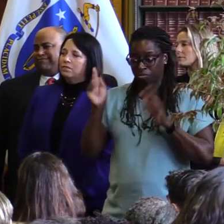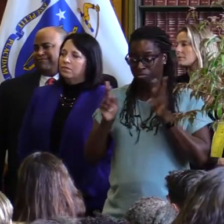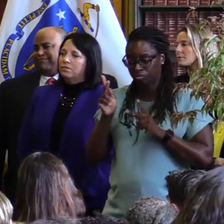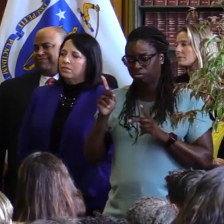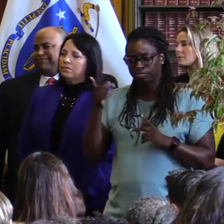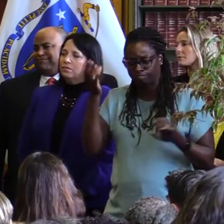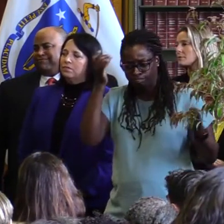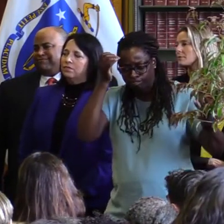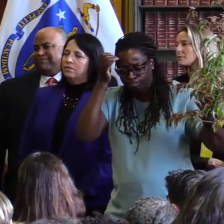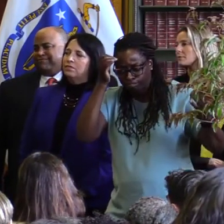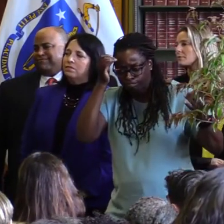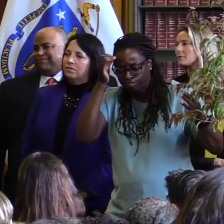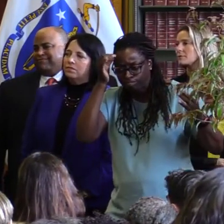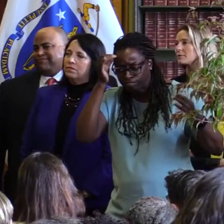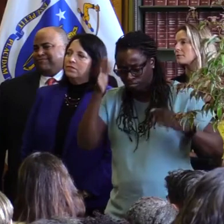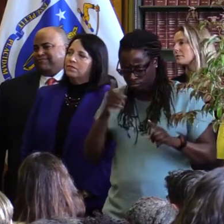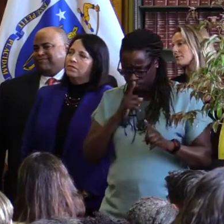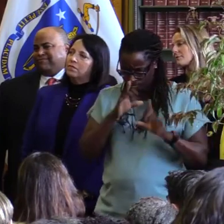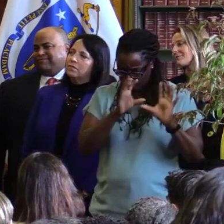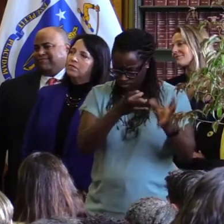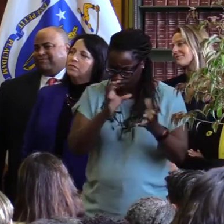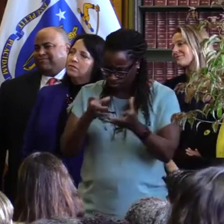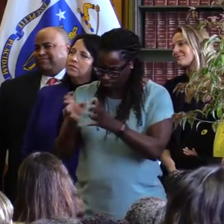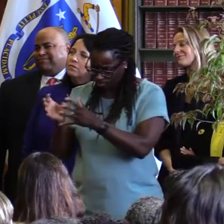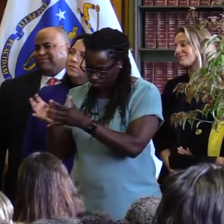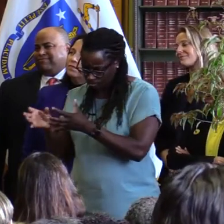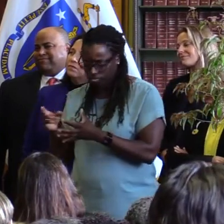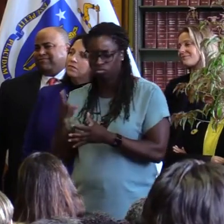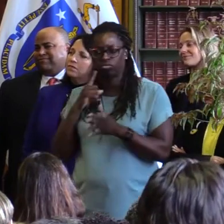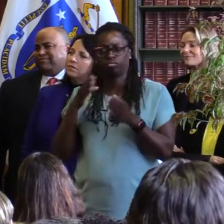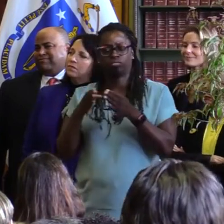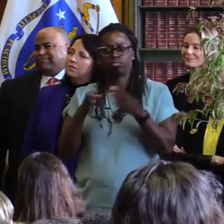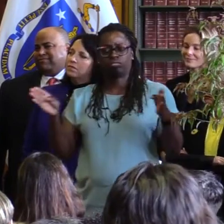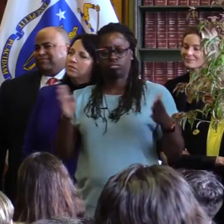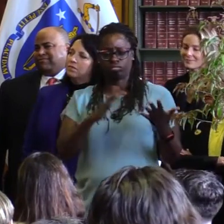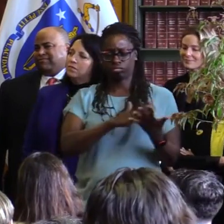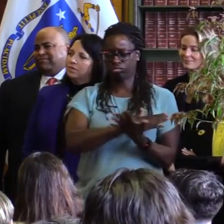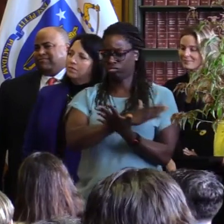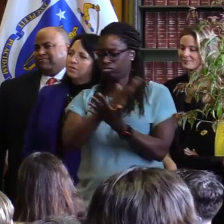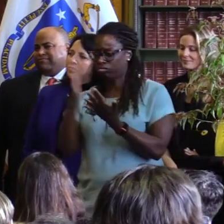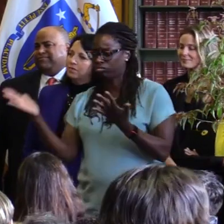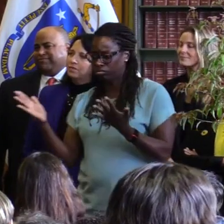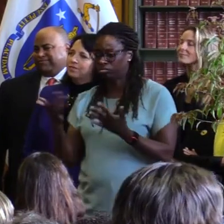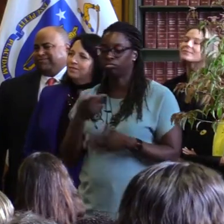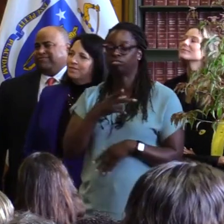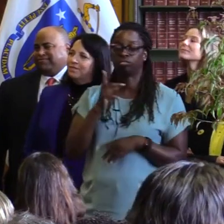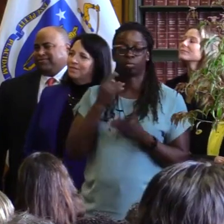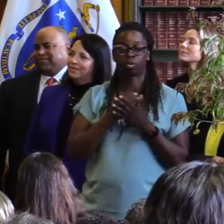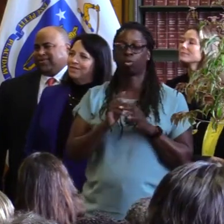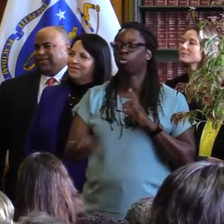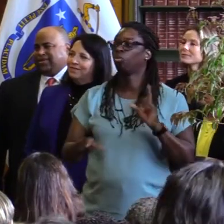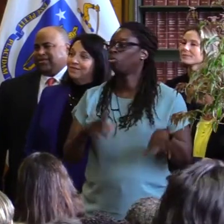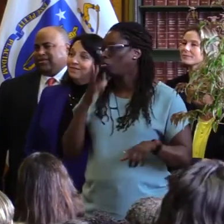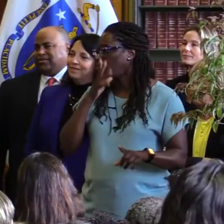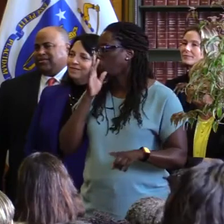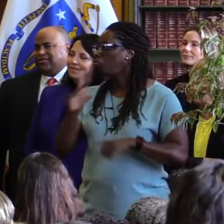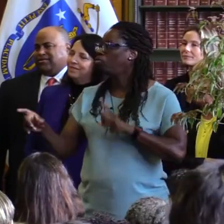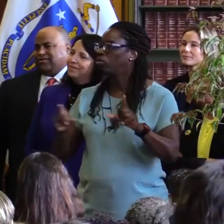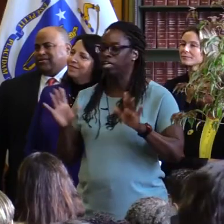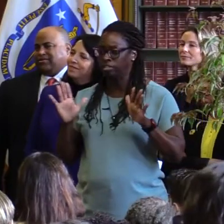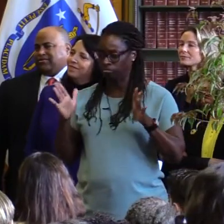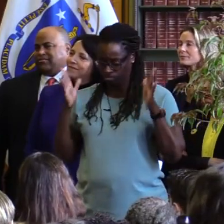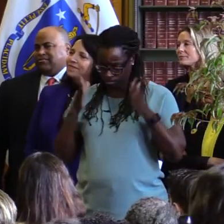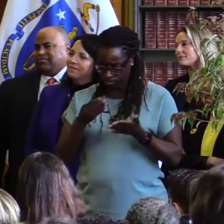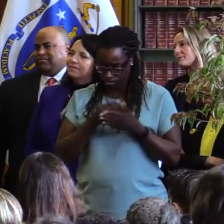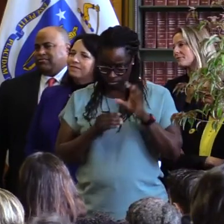you know, we don't want anything half-baked. We want to make sure that, you know, things are lined up, everything's lined up, and we're good to go. That's what the people of the state